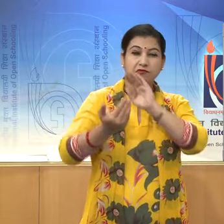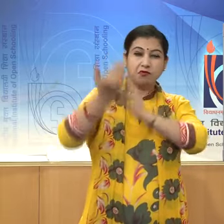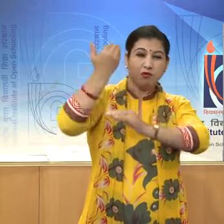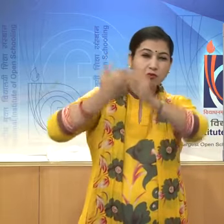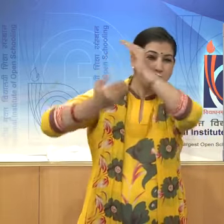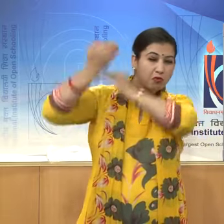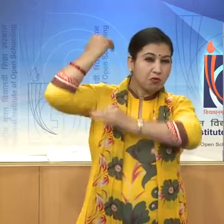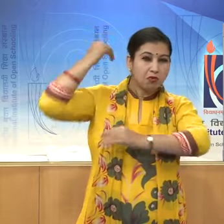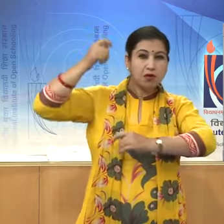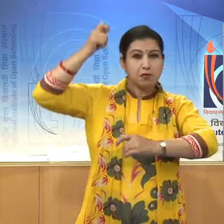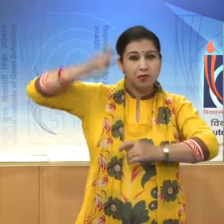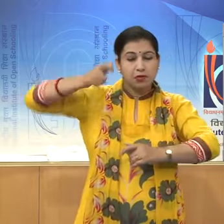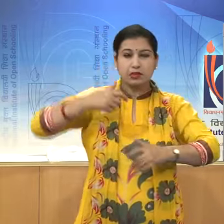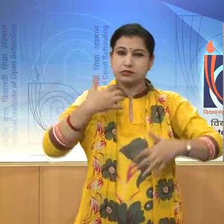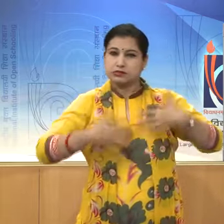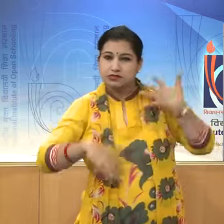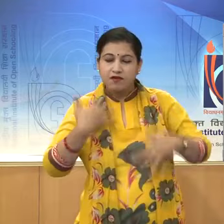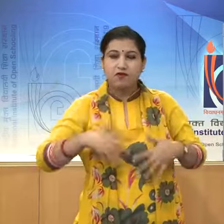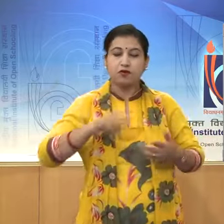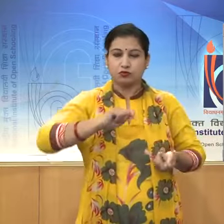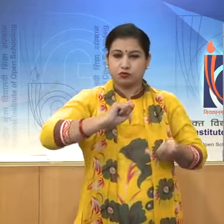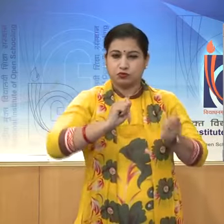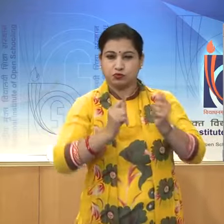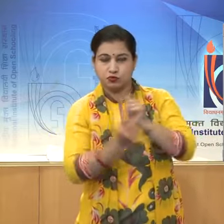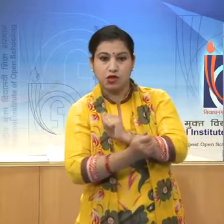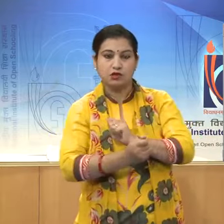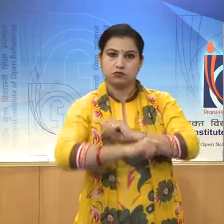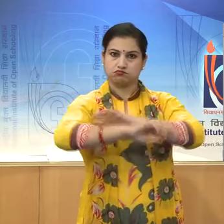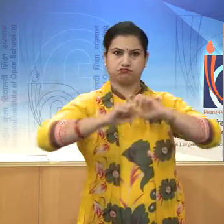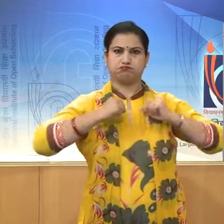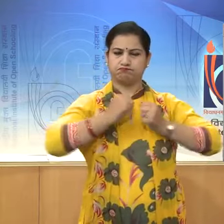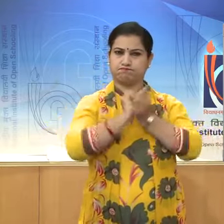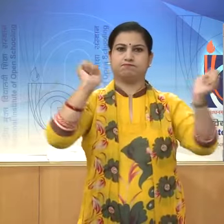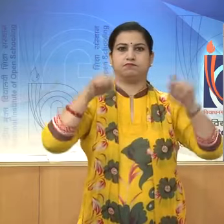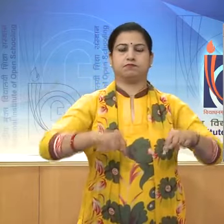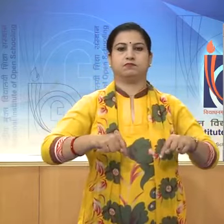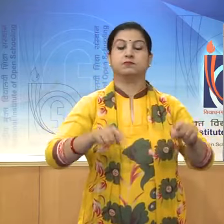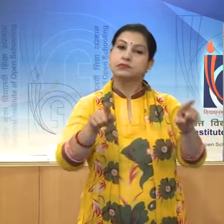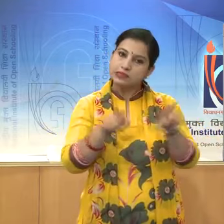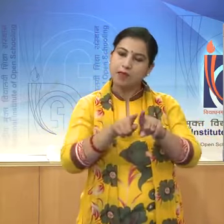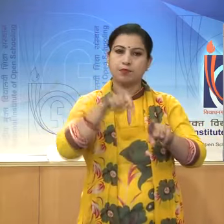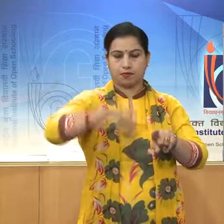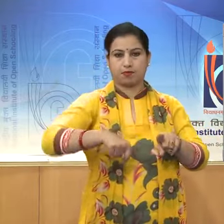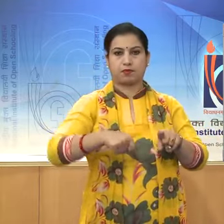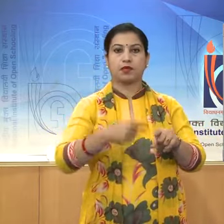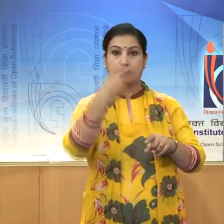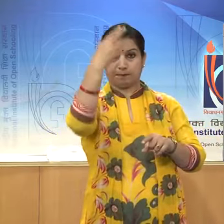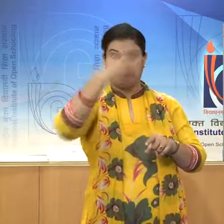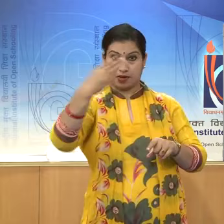the revival of art, architecture and literature